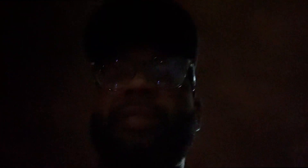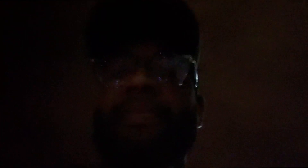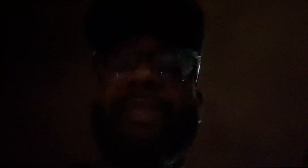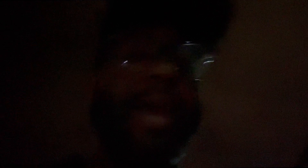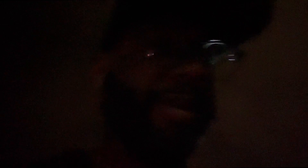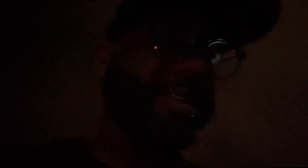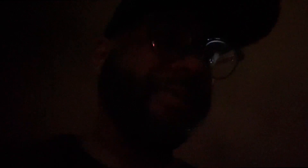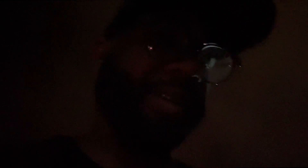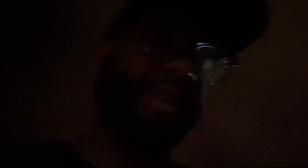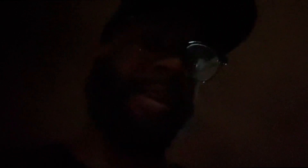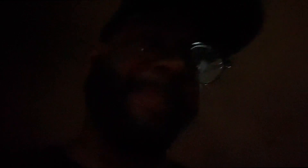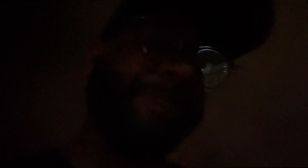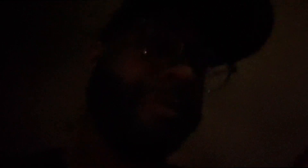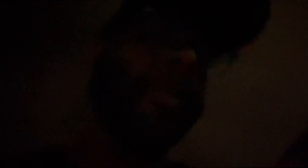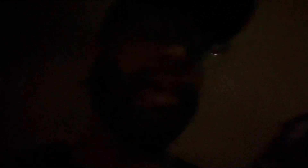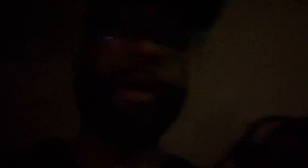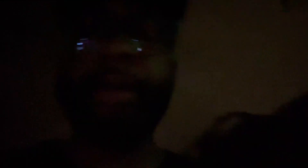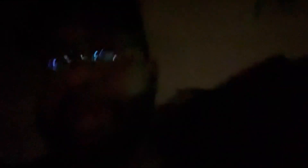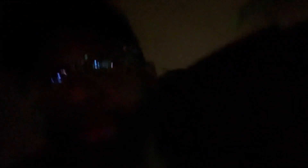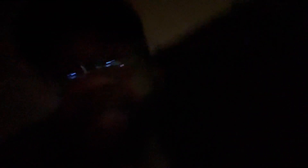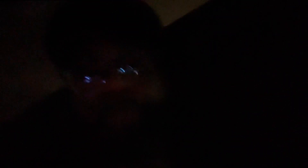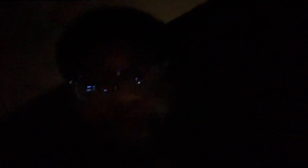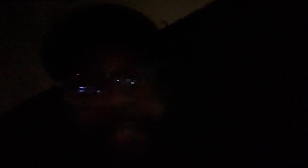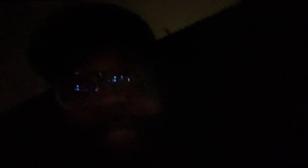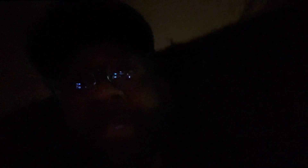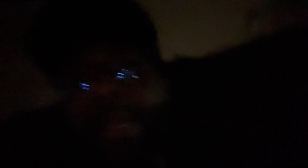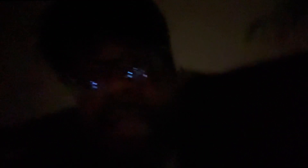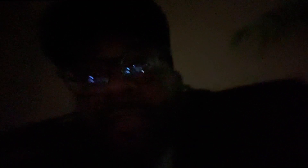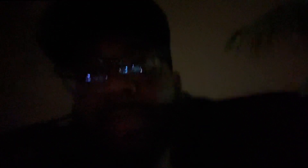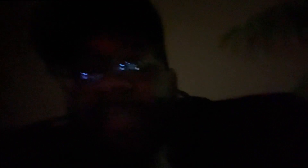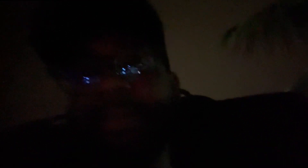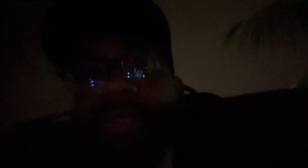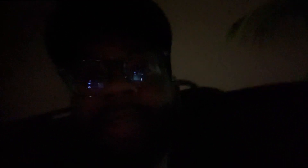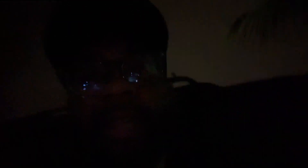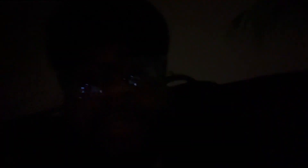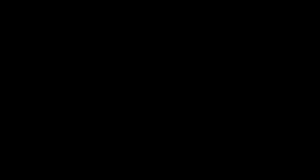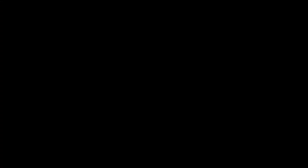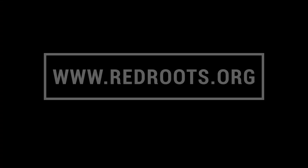anyways, I'll cut the video there. Thanks for watching, and until next time. It's dark out here, sorry.